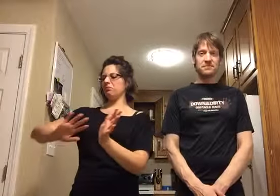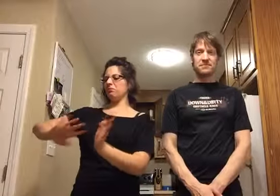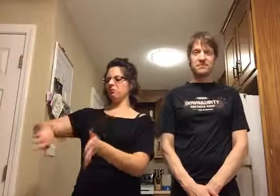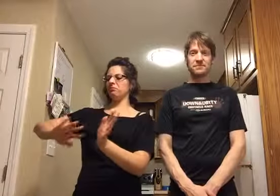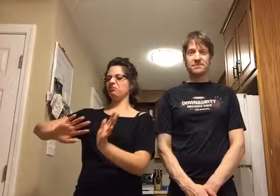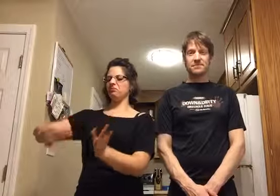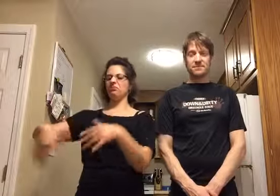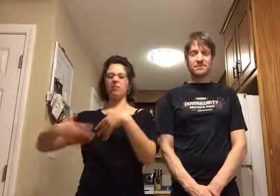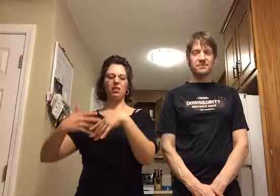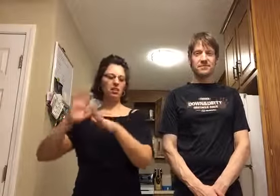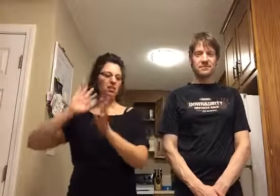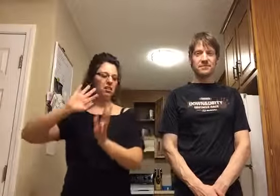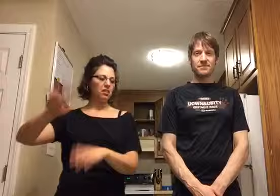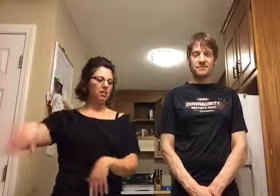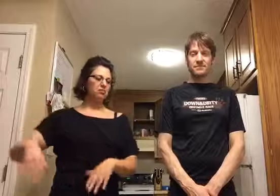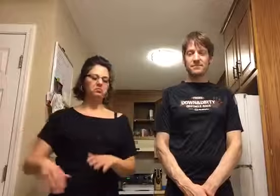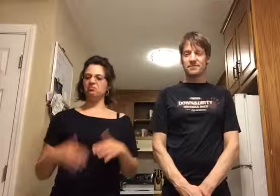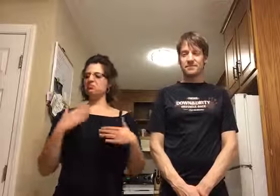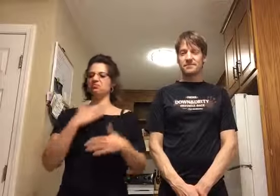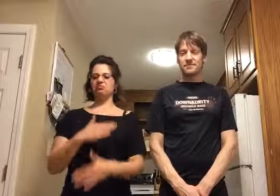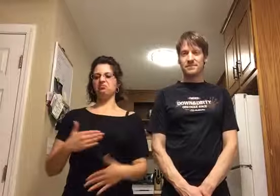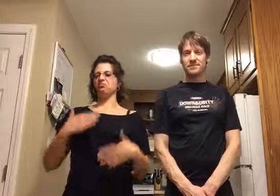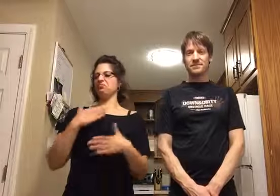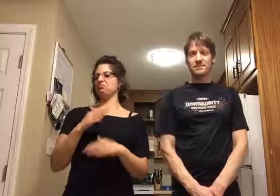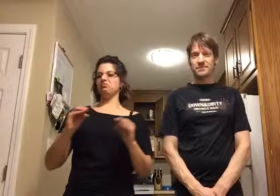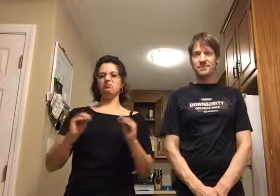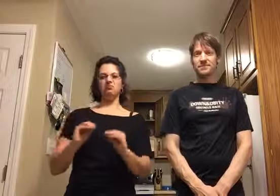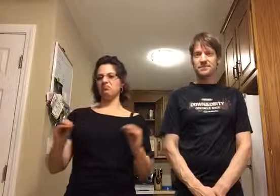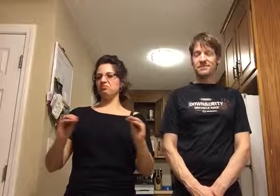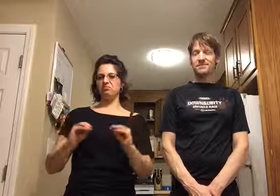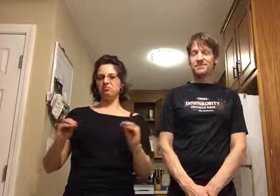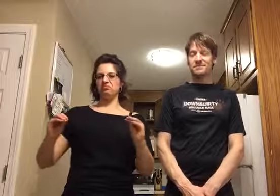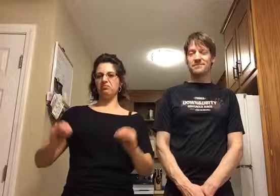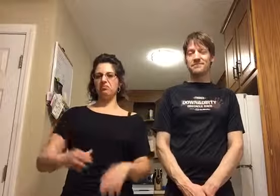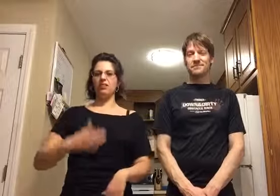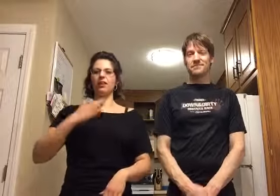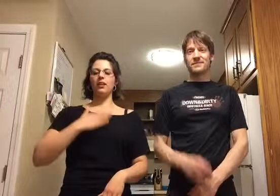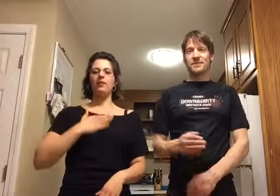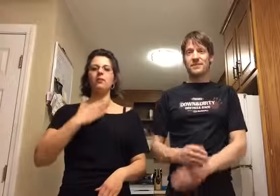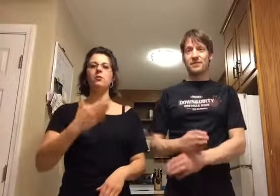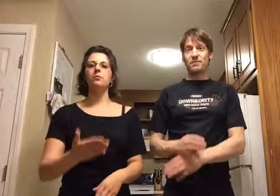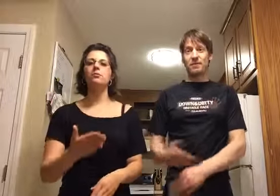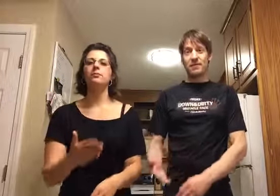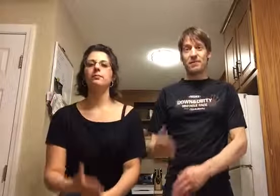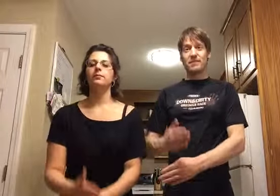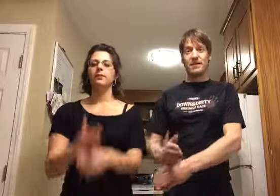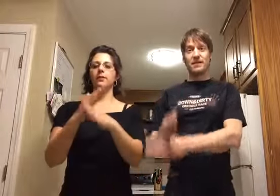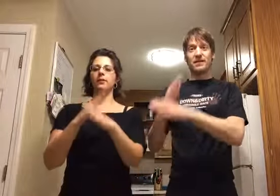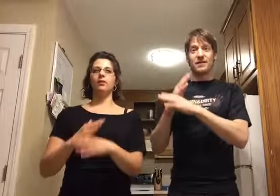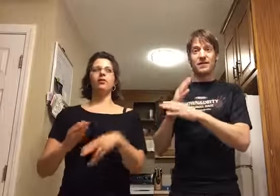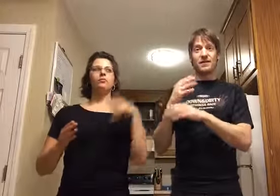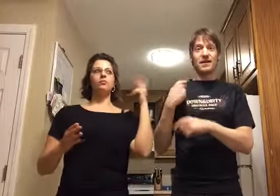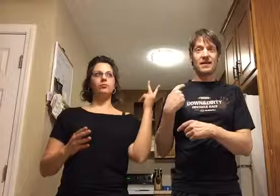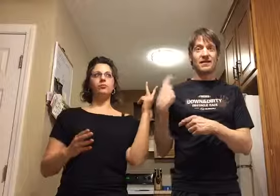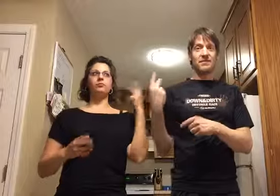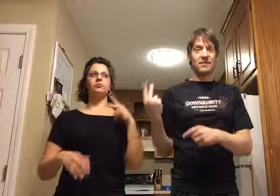Away from me, you know, I don't find this stuff amusing anymore. If you be my bodyguard, I can be